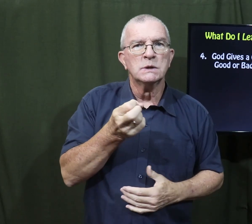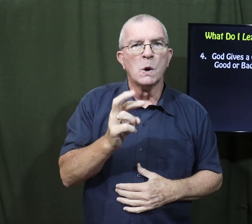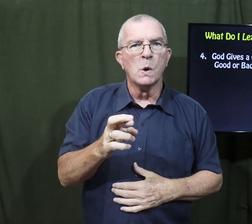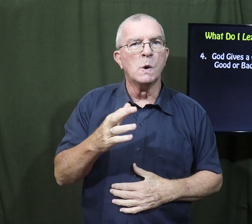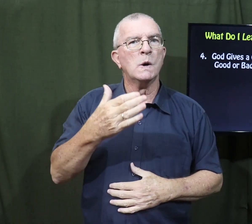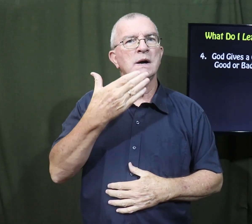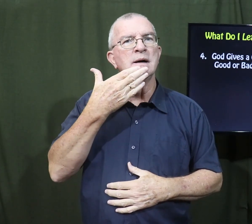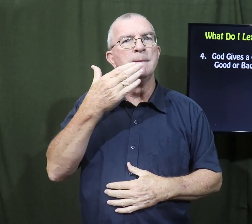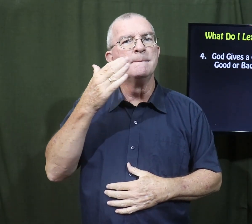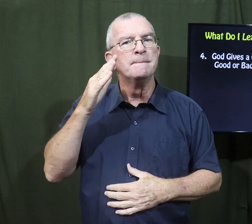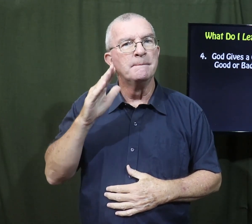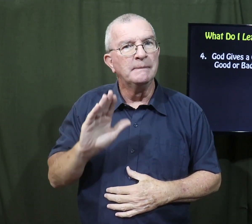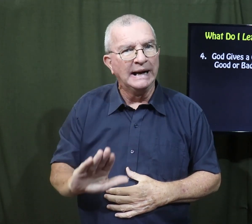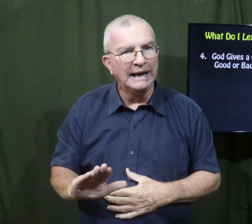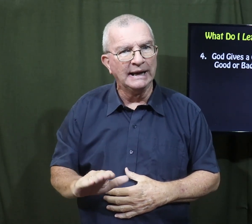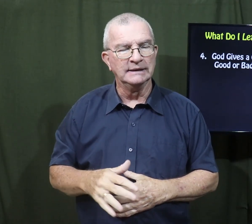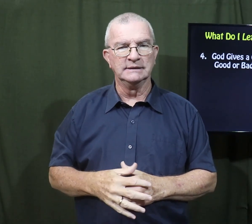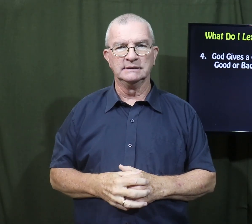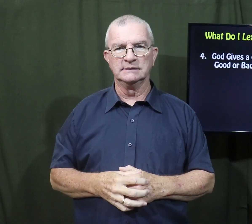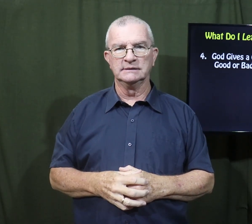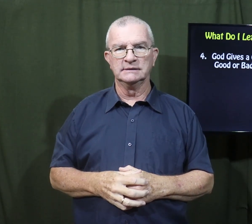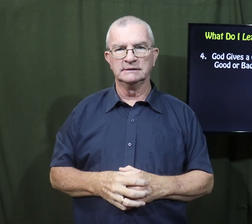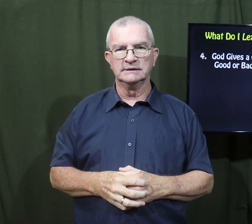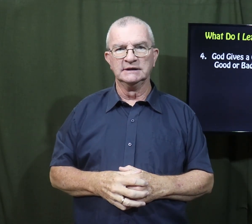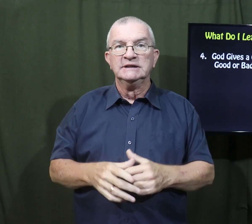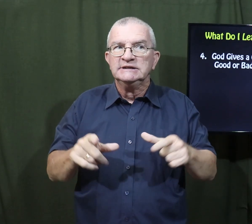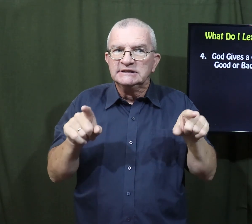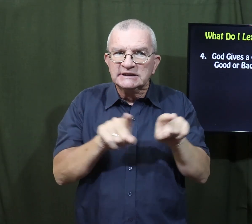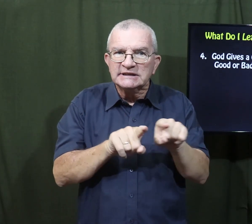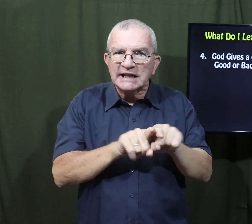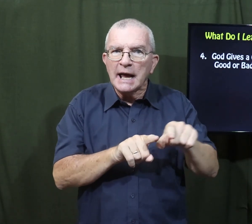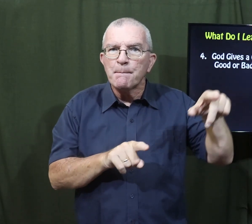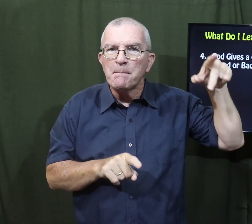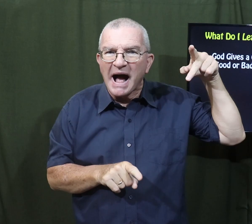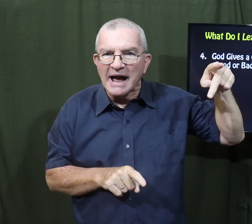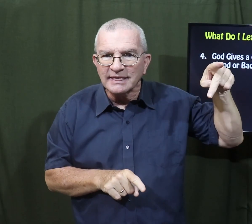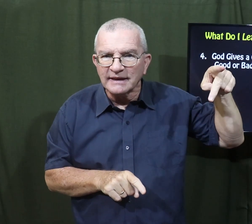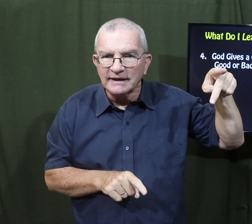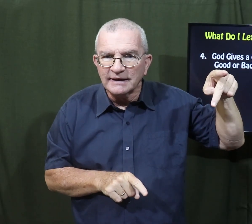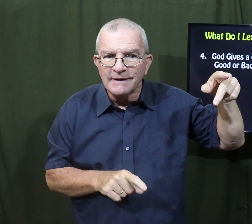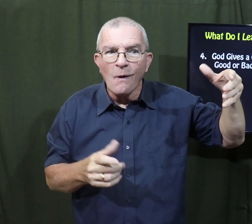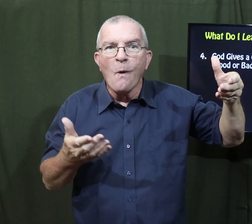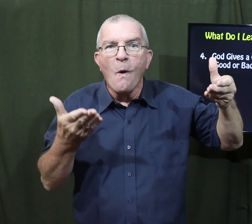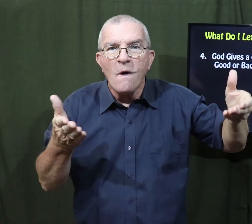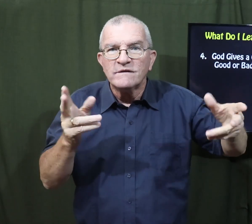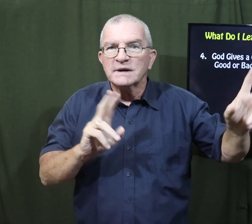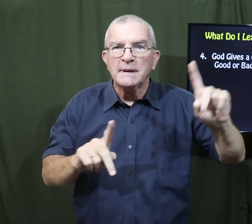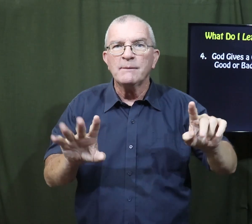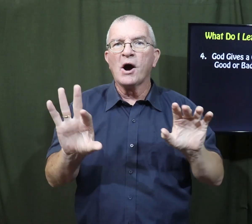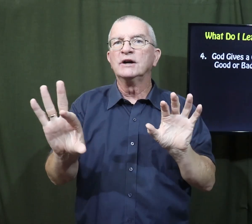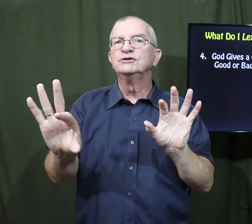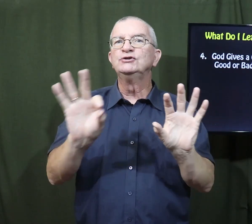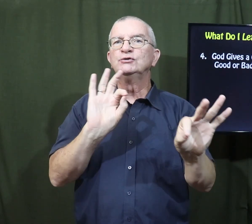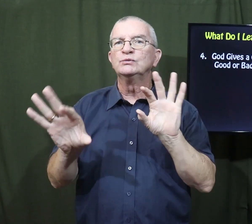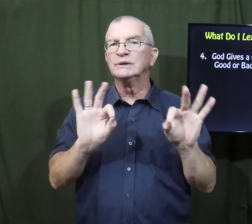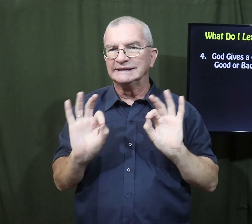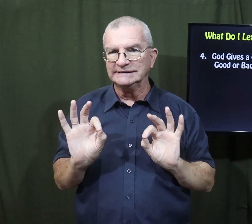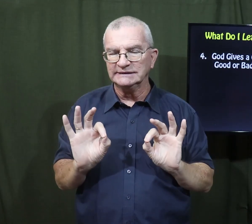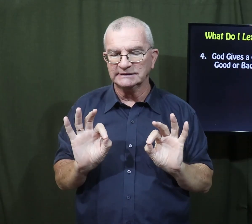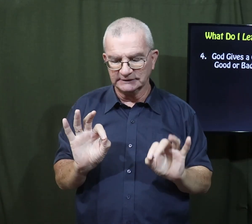good or bad. Just like Pilate, he offered the